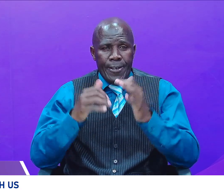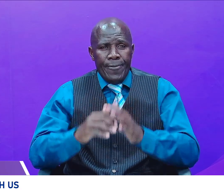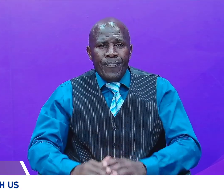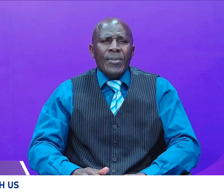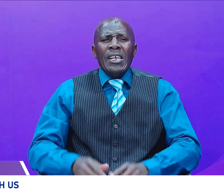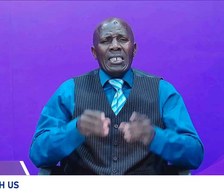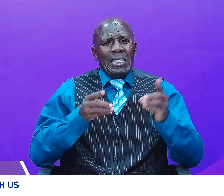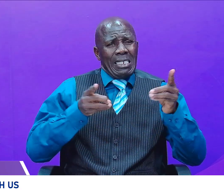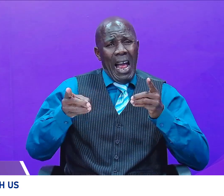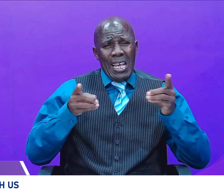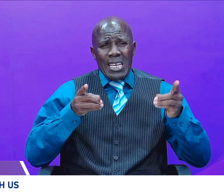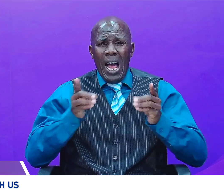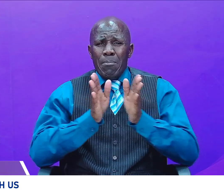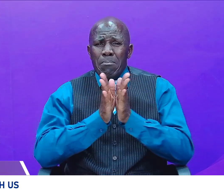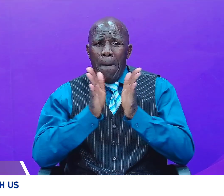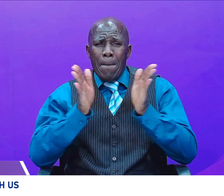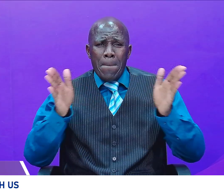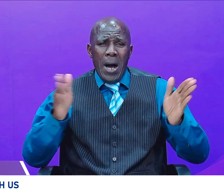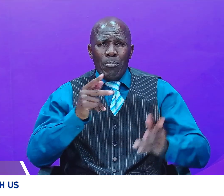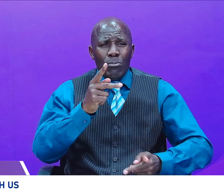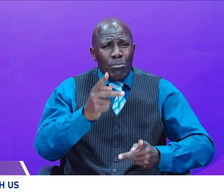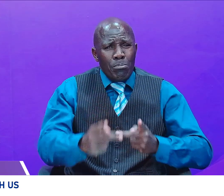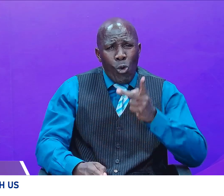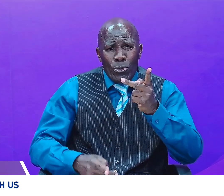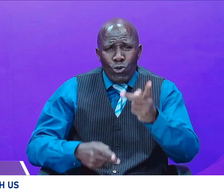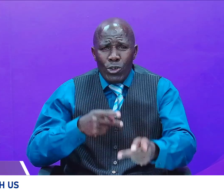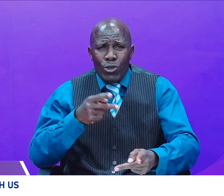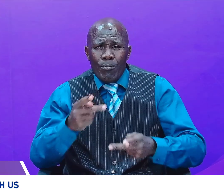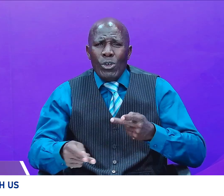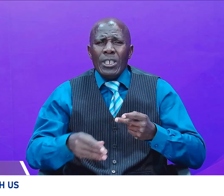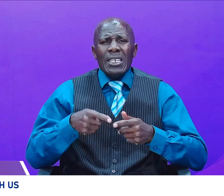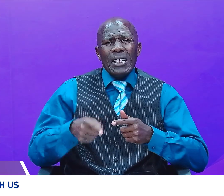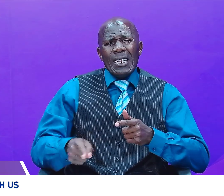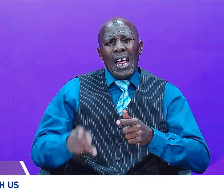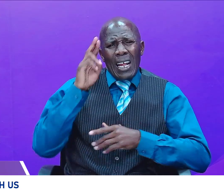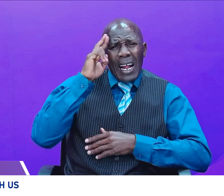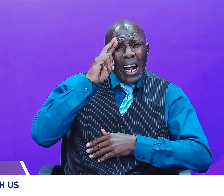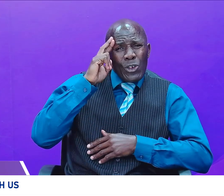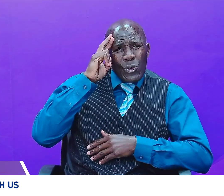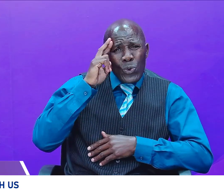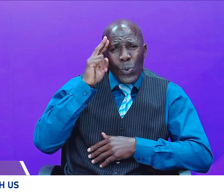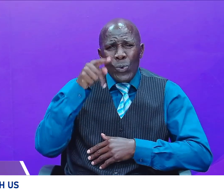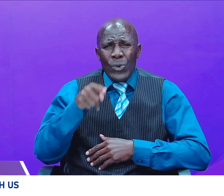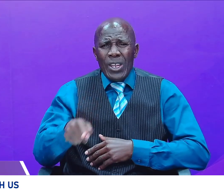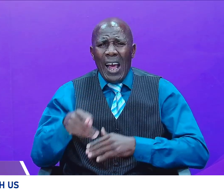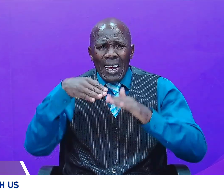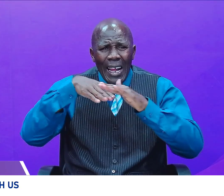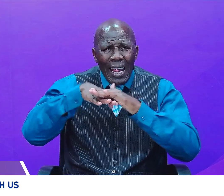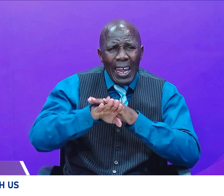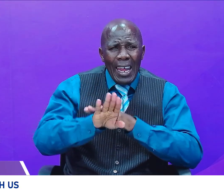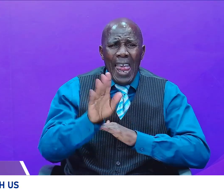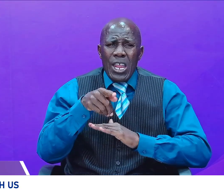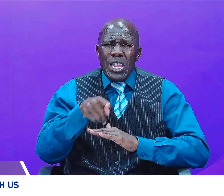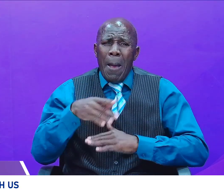interpreter voicing Esther Kendi. On to the news updates. The Director of Public Prosecution, the DPP,